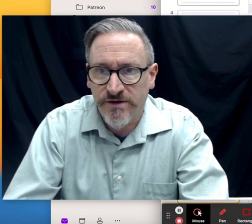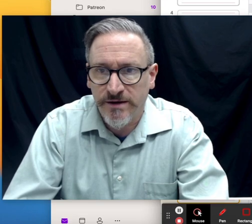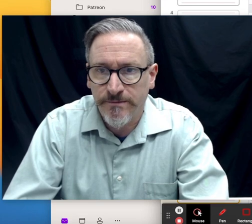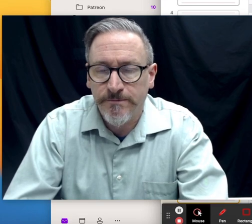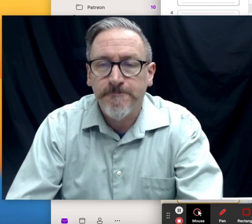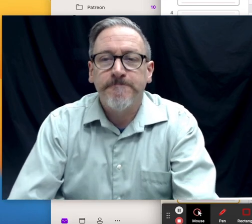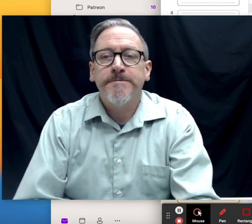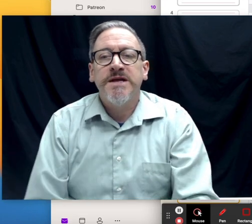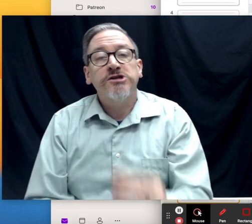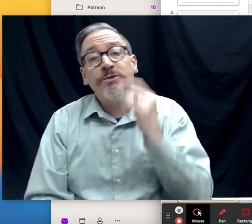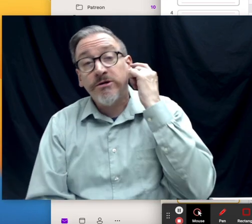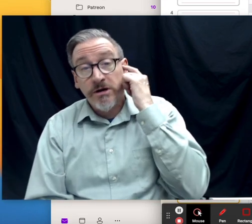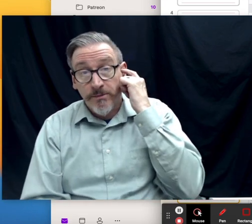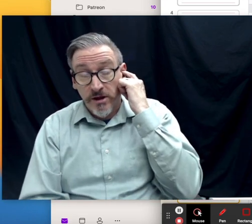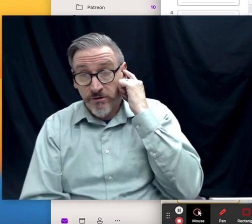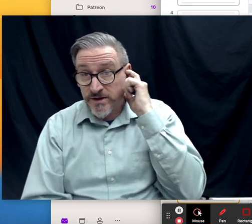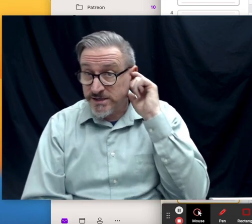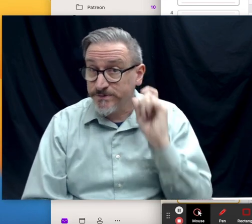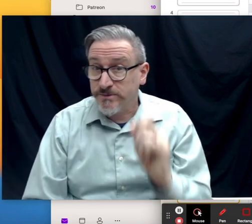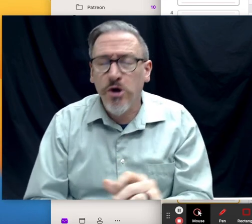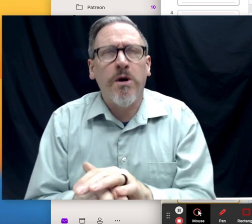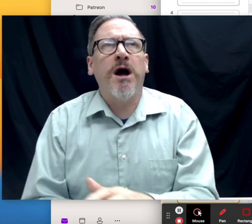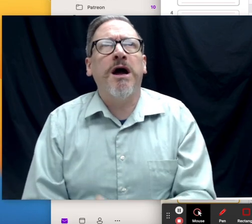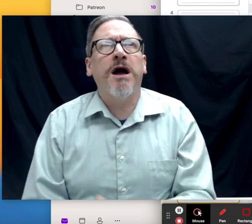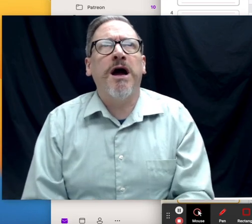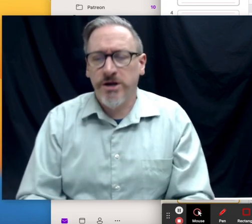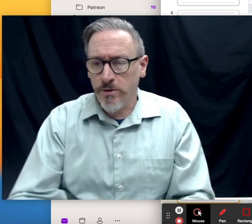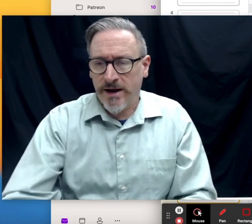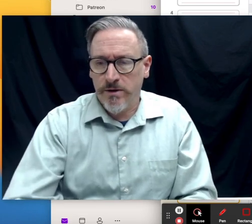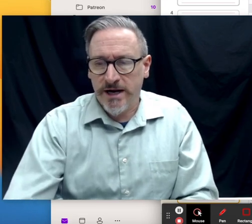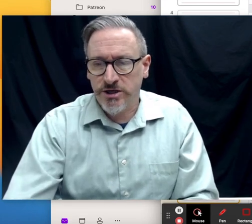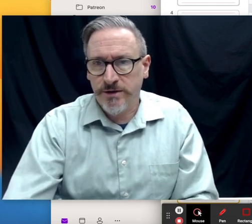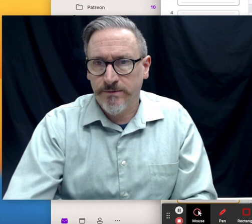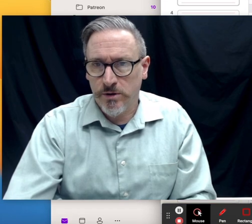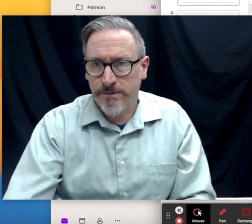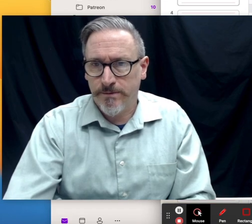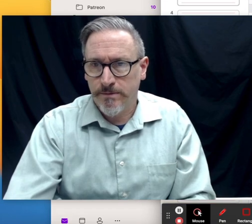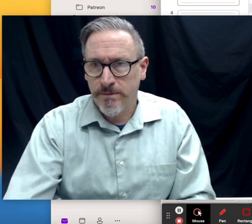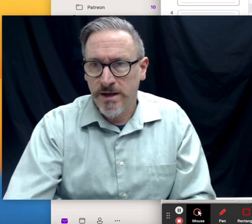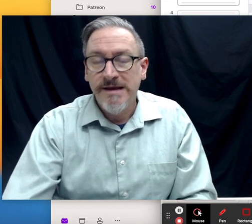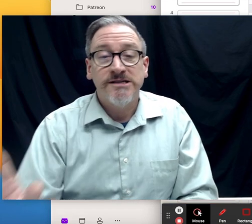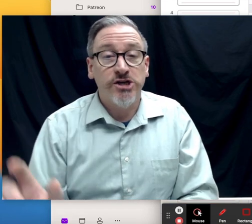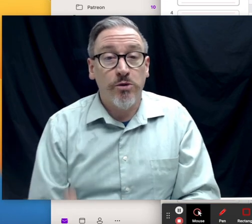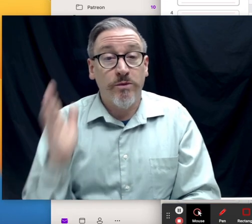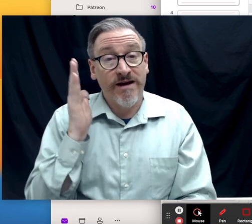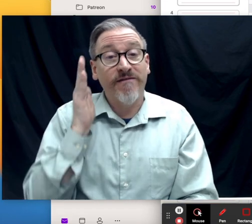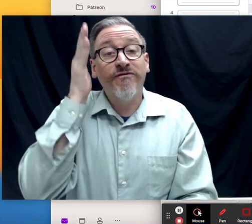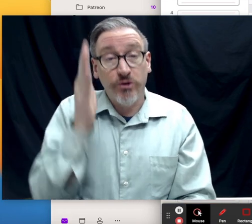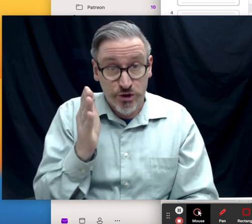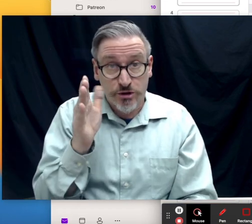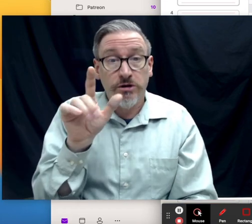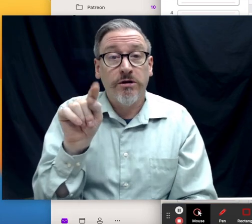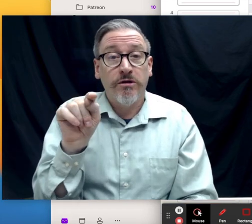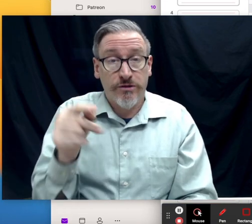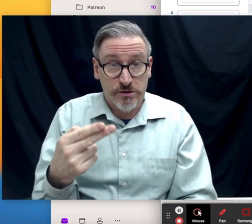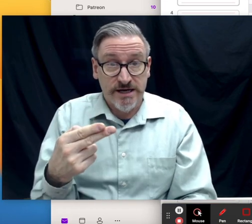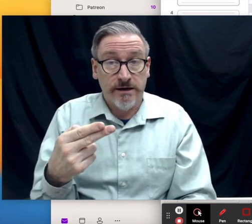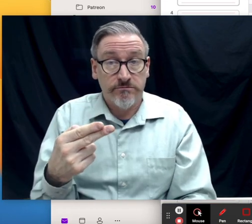Thursday, fine. So here are a couple other things. Oh, I wanted to go back one actually. Hold on. So we've got